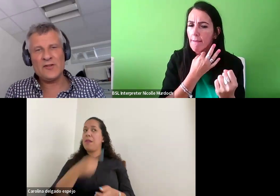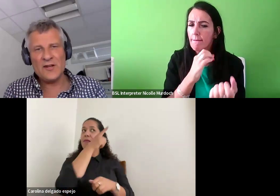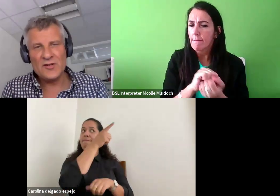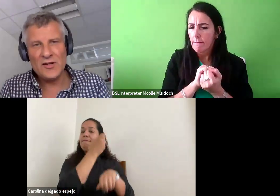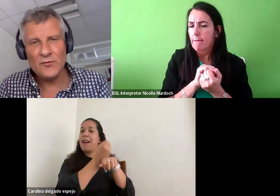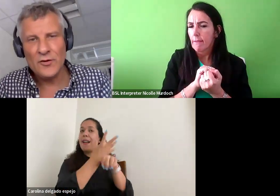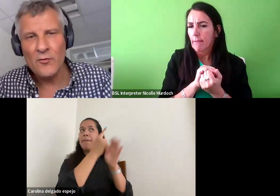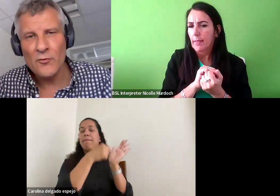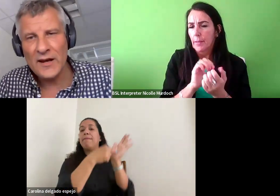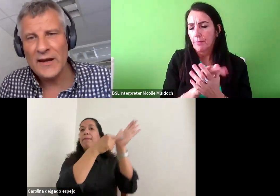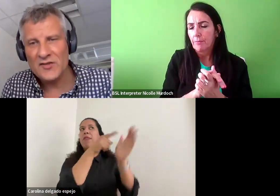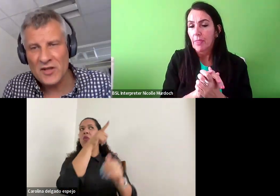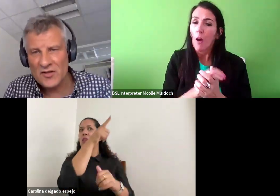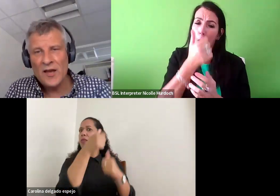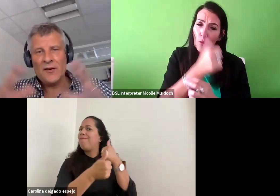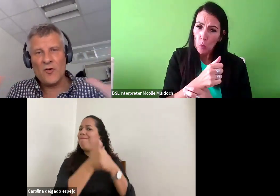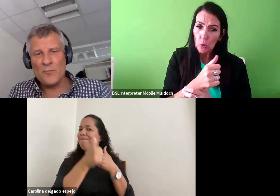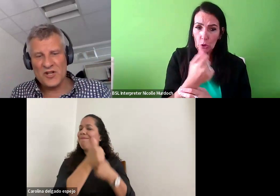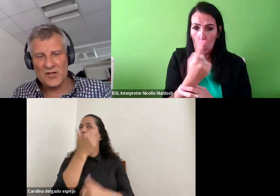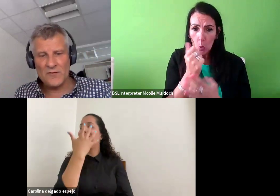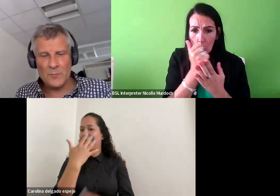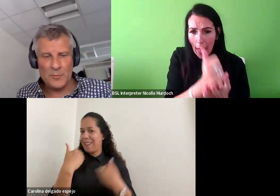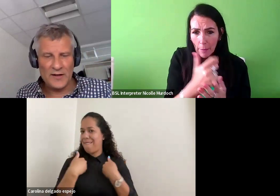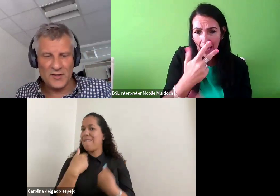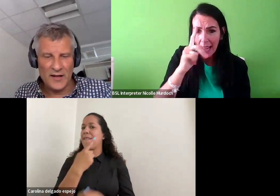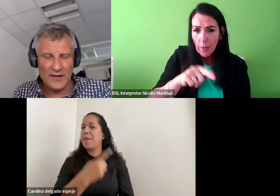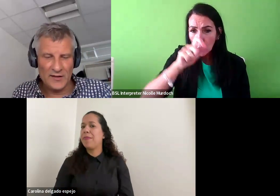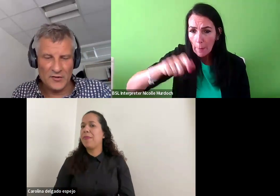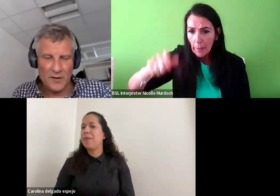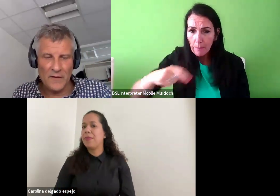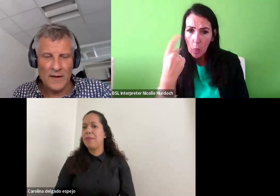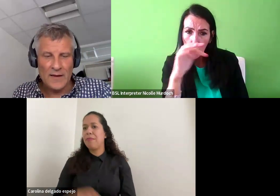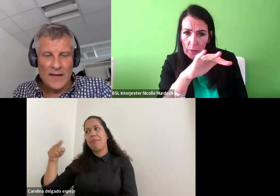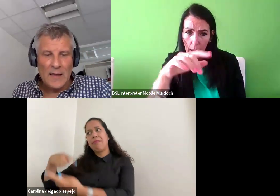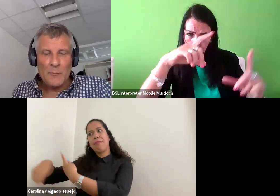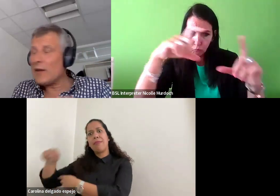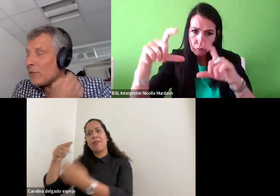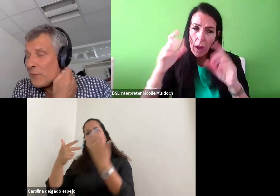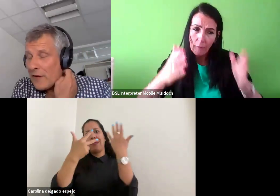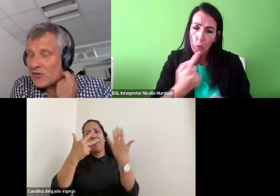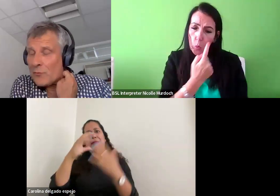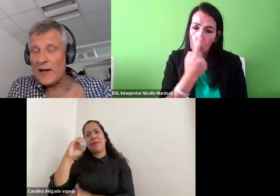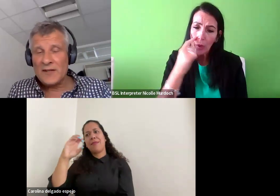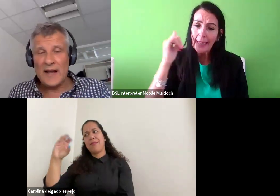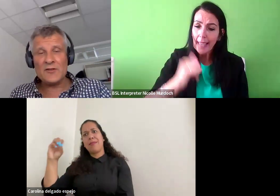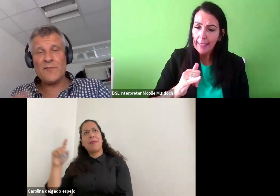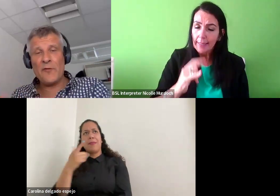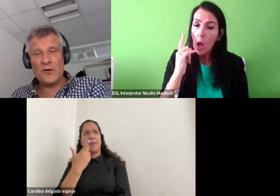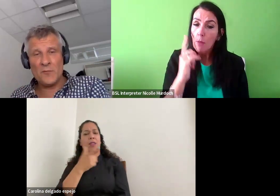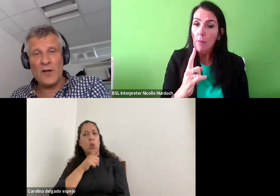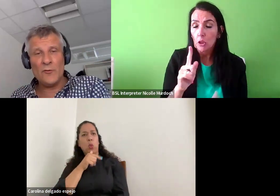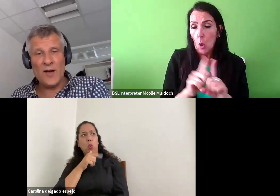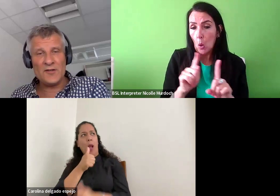humanitarian organizations need to know who they assist, the composition of the population, and so on. But I was very surprised that I